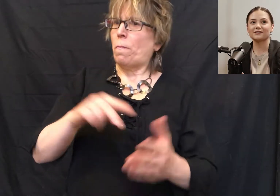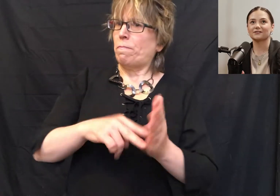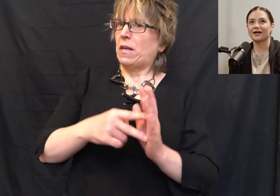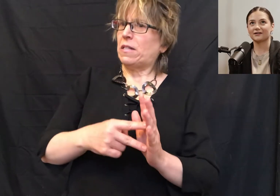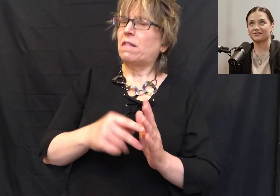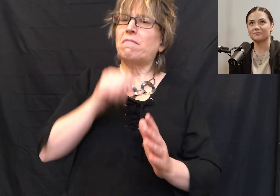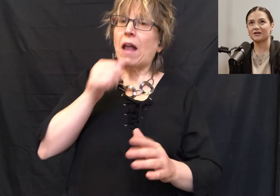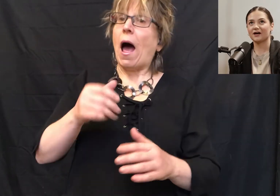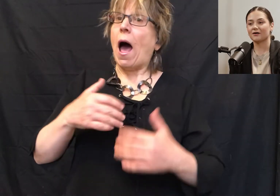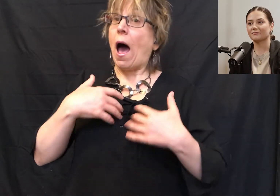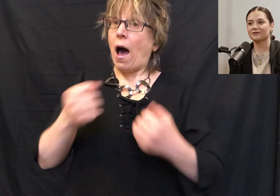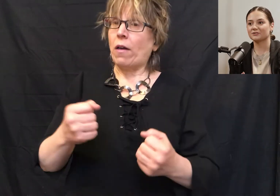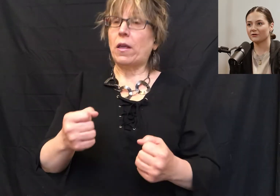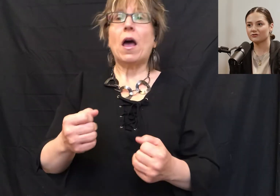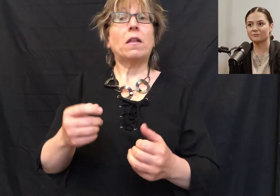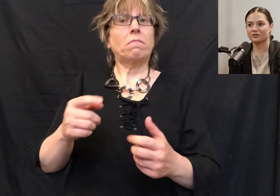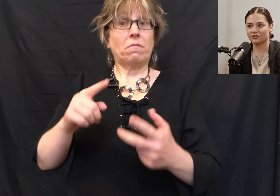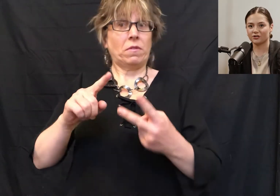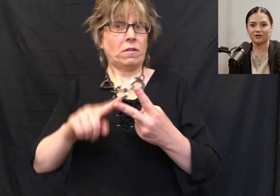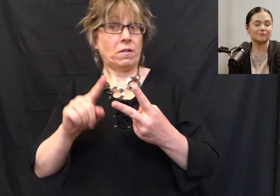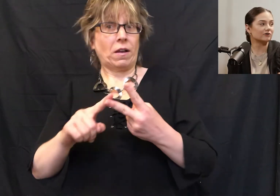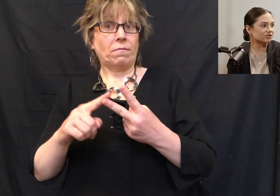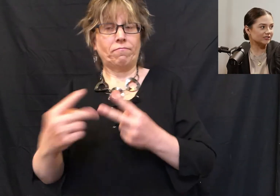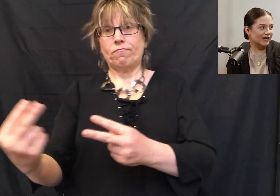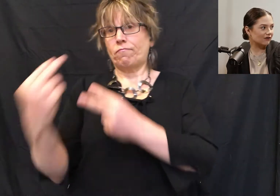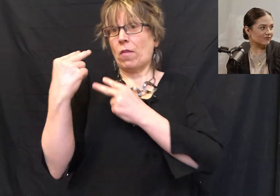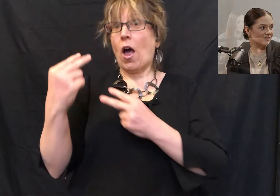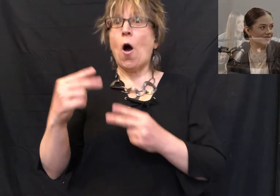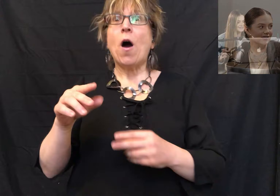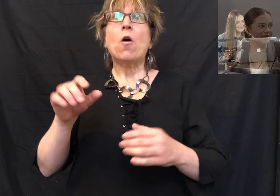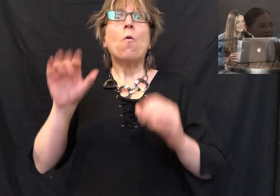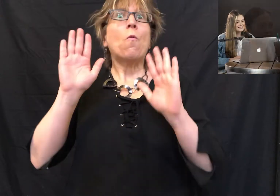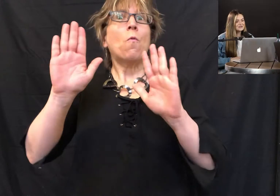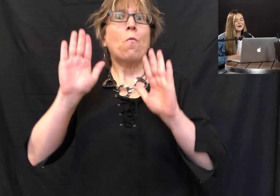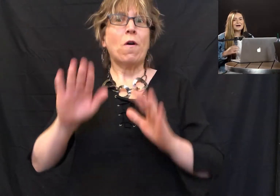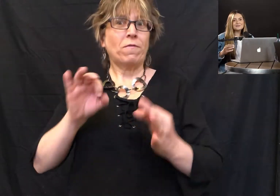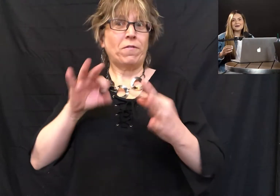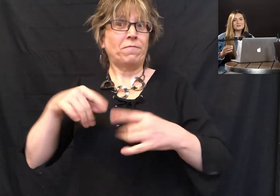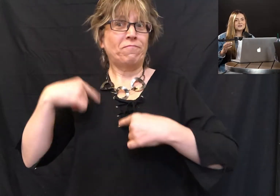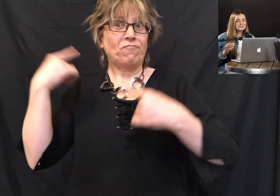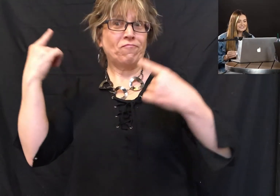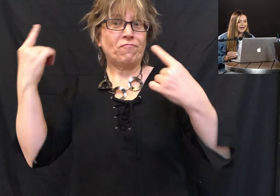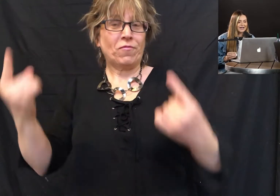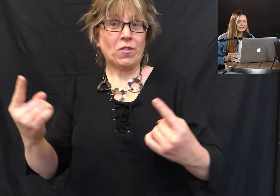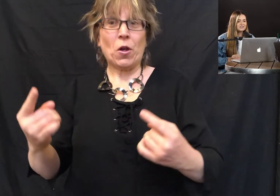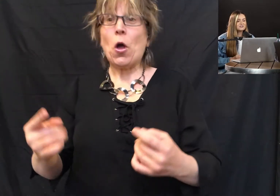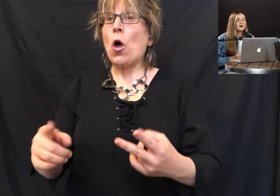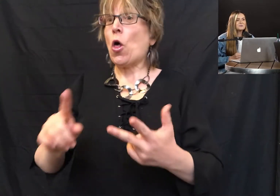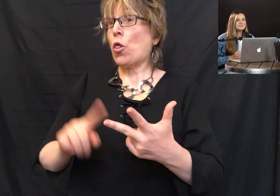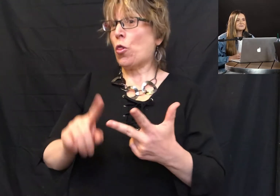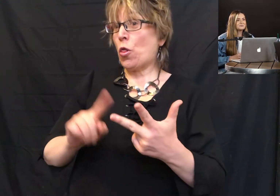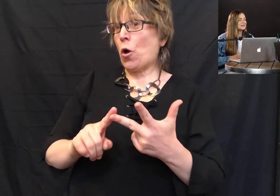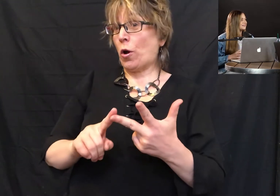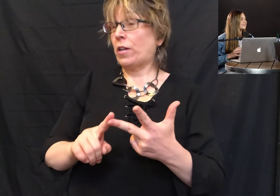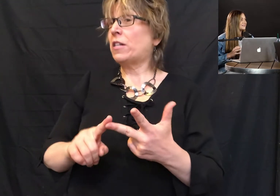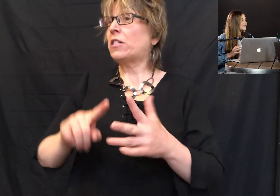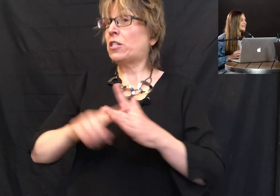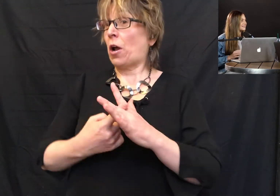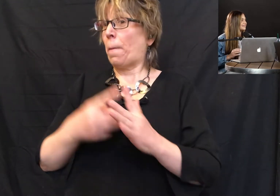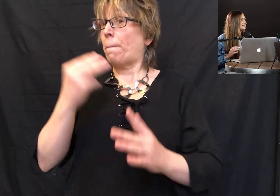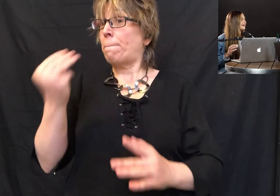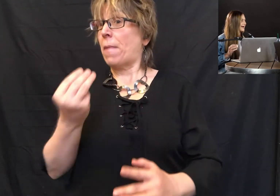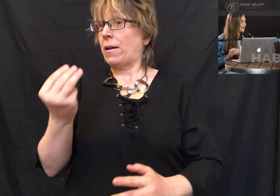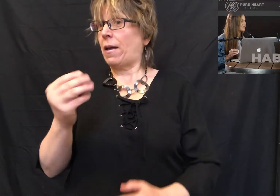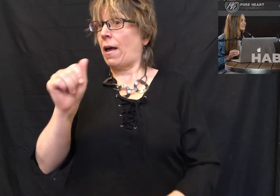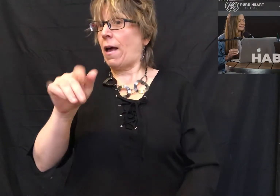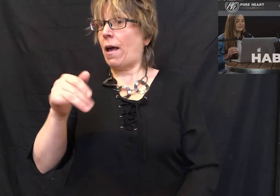Unhealthy and the other Let's Reflect. And we've heard such great feedback from them so far. Our 3rd episode will drop on Monday,